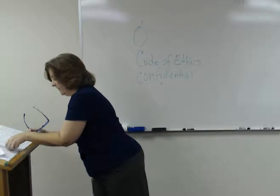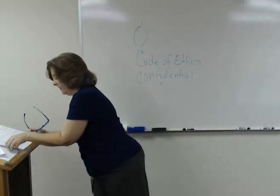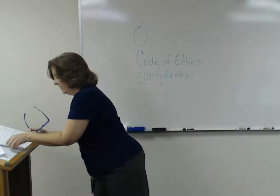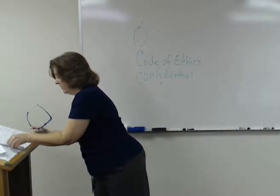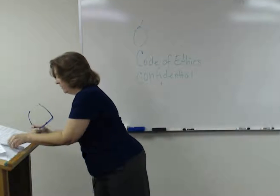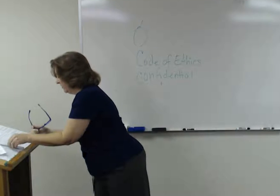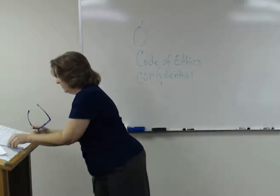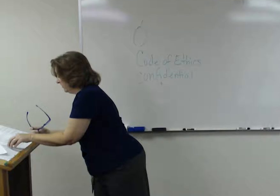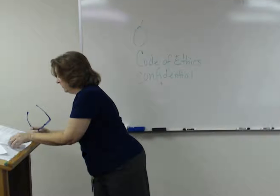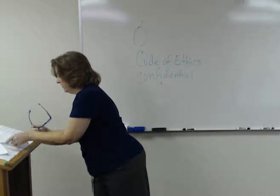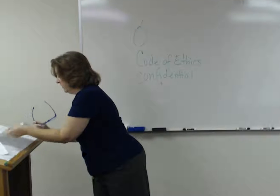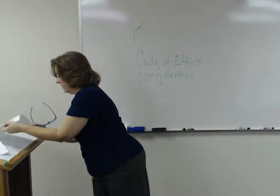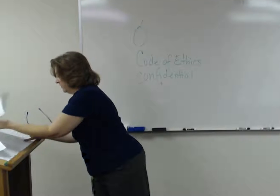let's go to